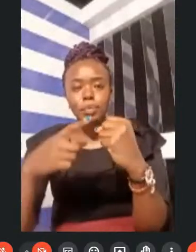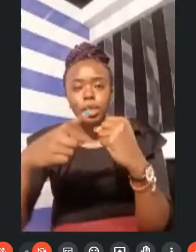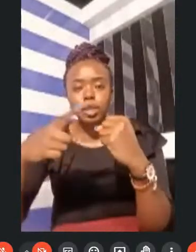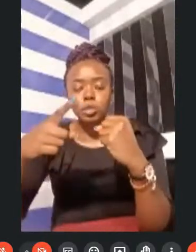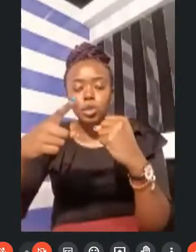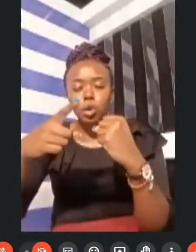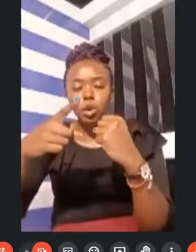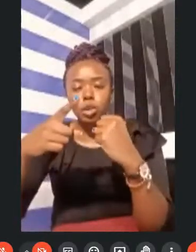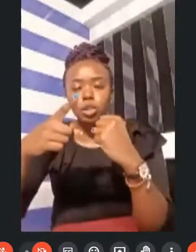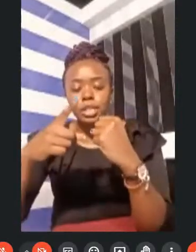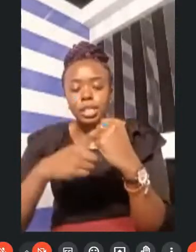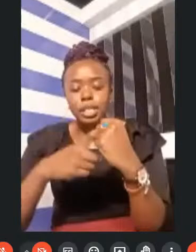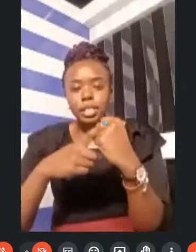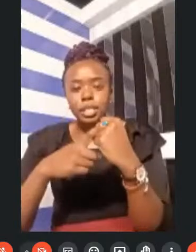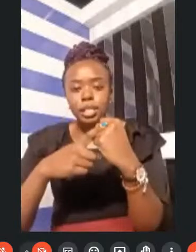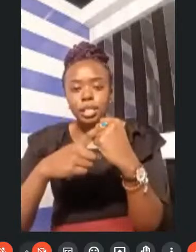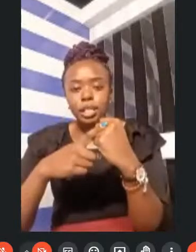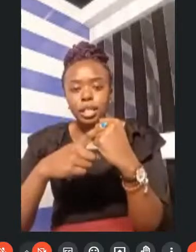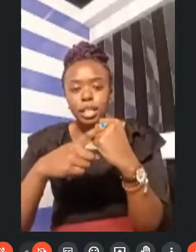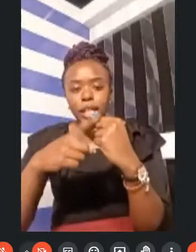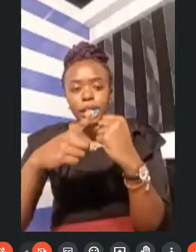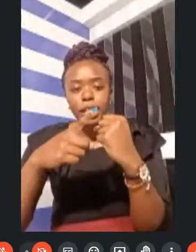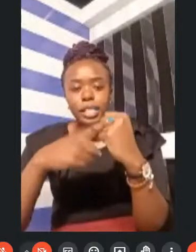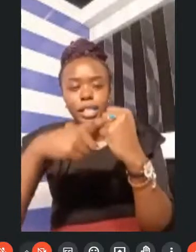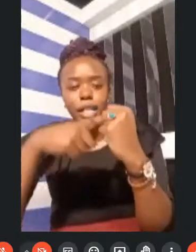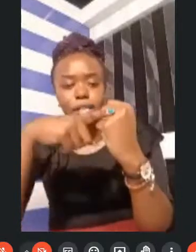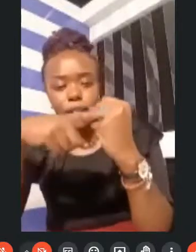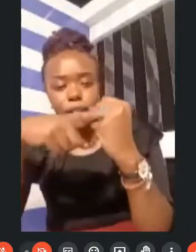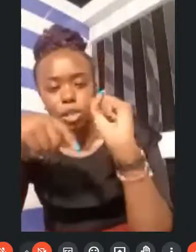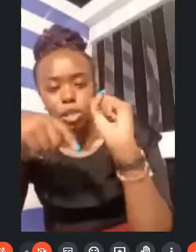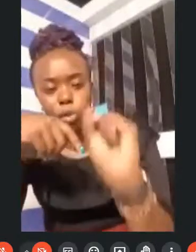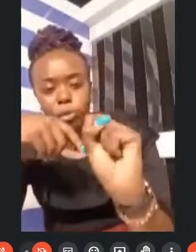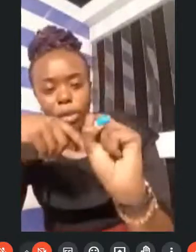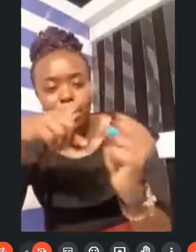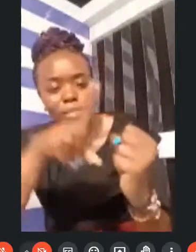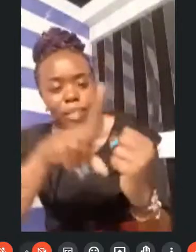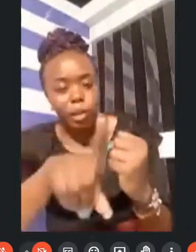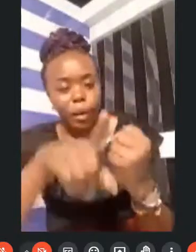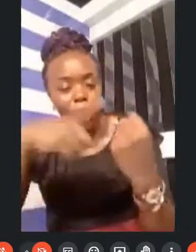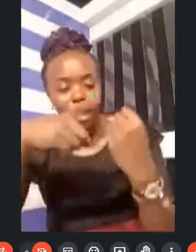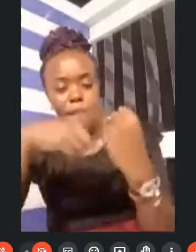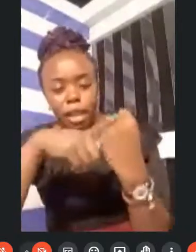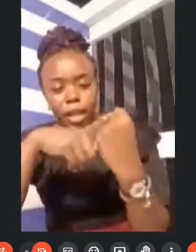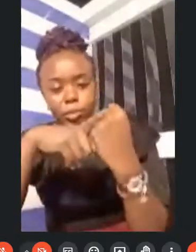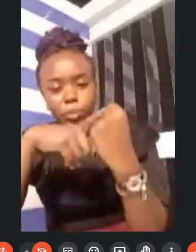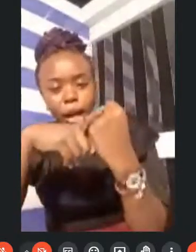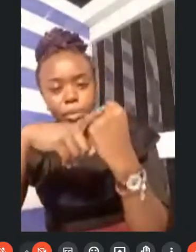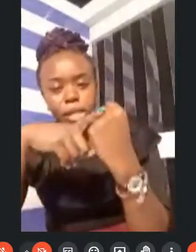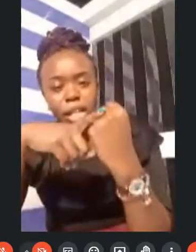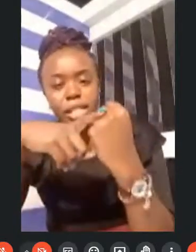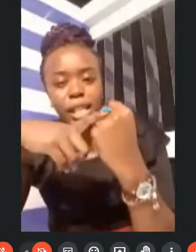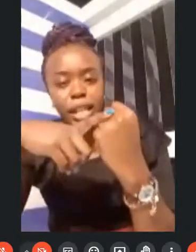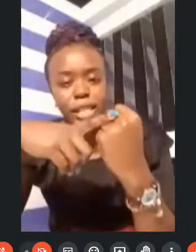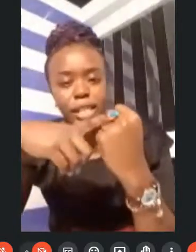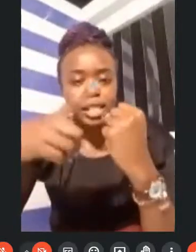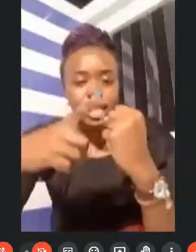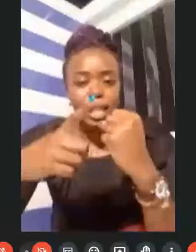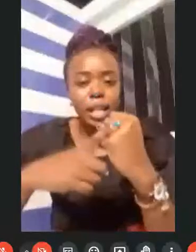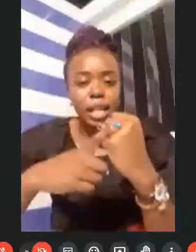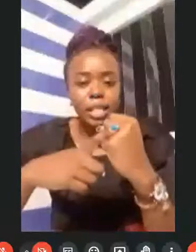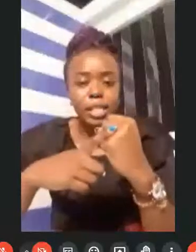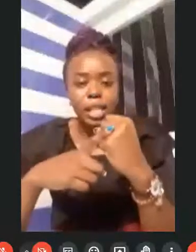6. So 6. 6. So 5 and 1. That becomes